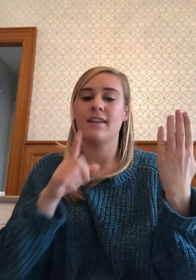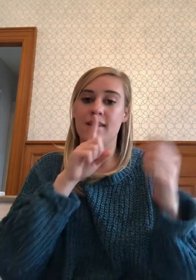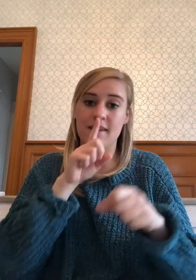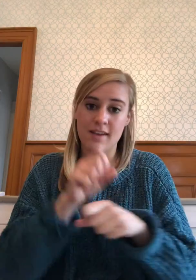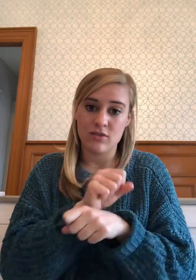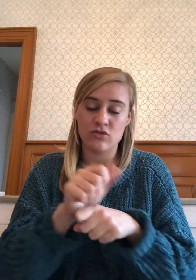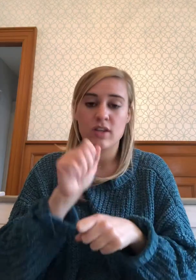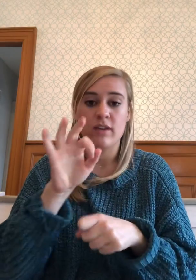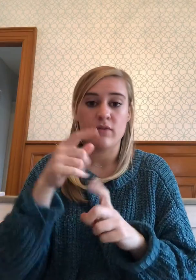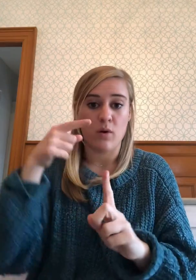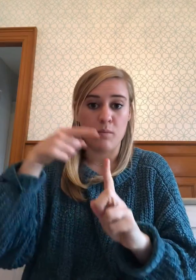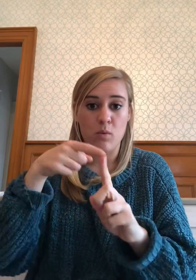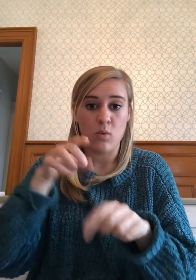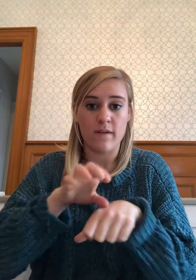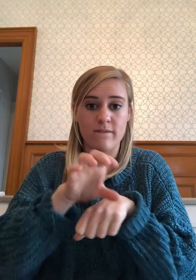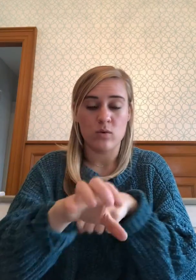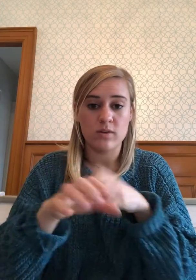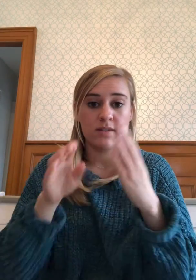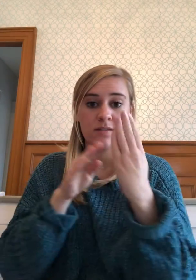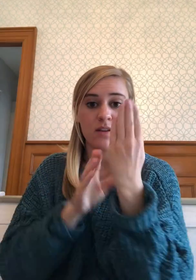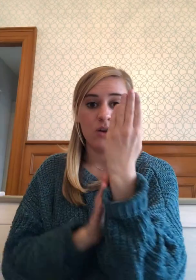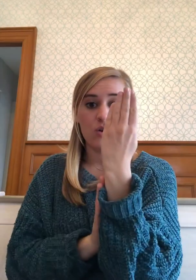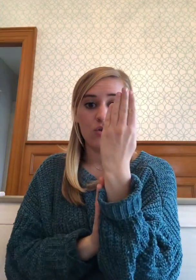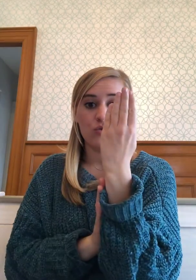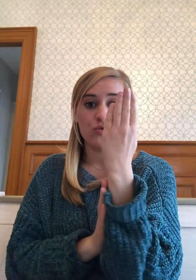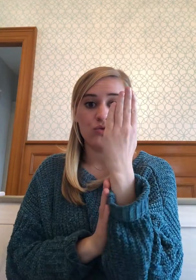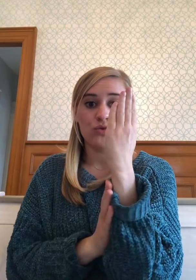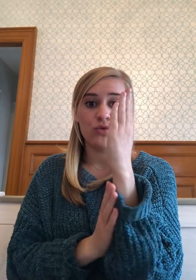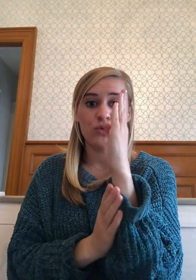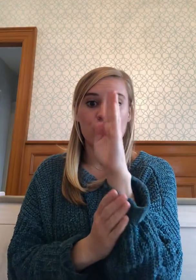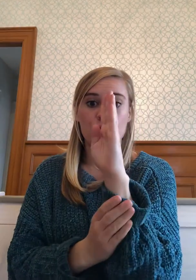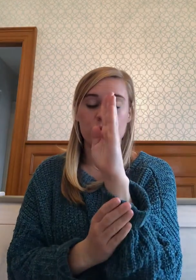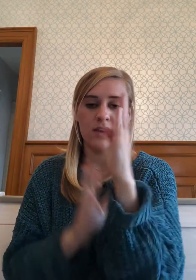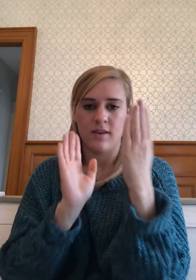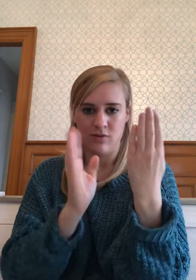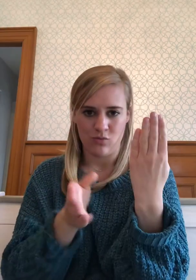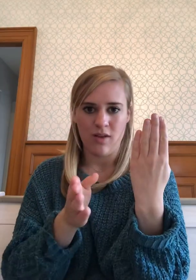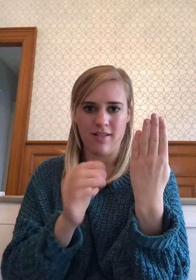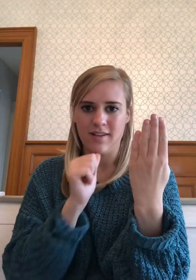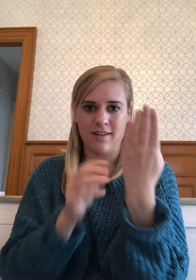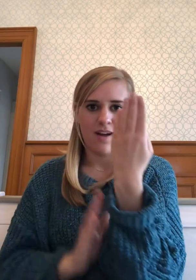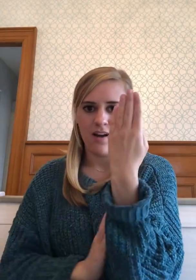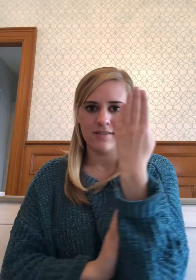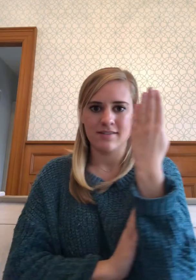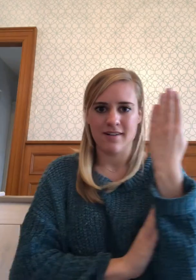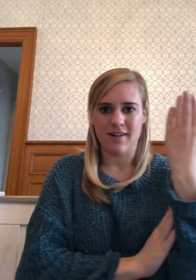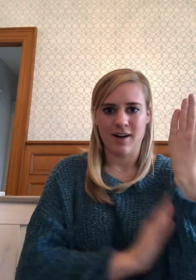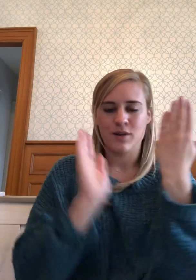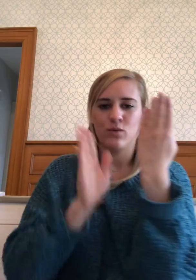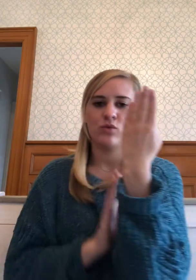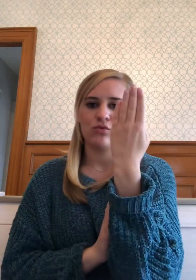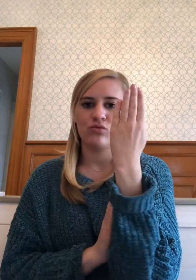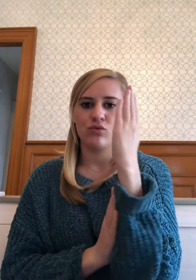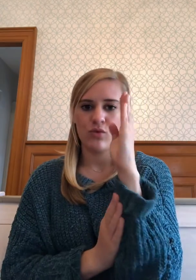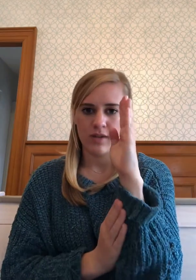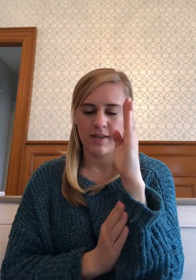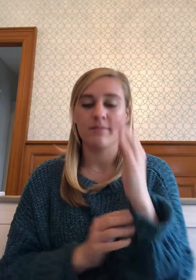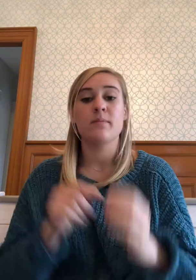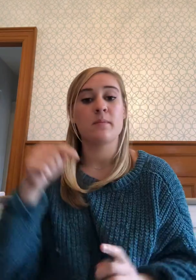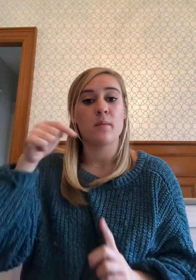the tooth will rotate at a center of rotation. In this course, in this lecture, the